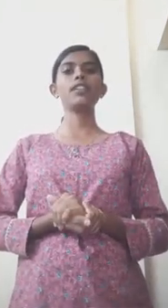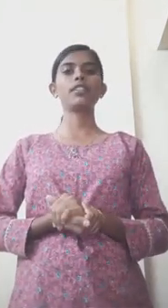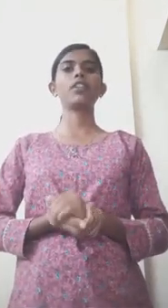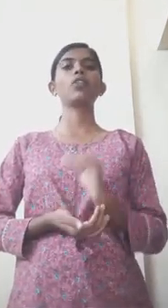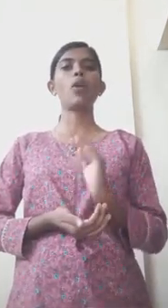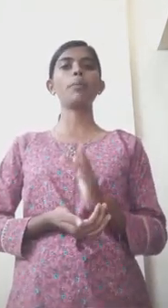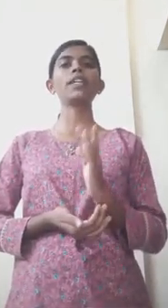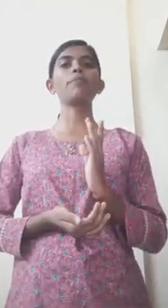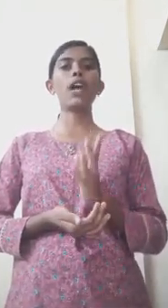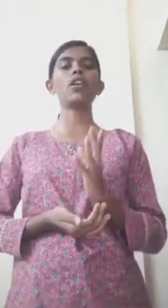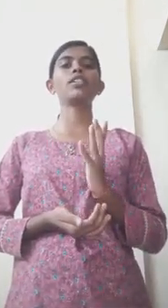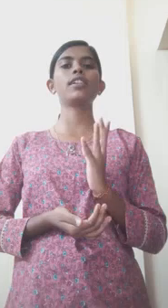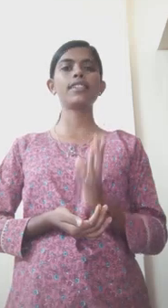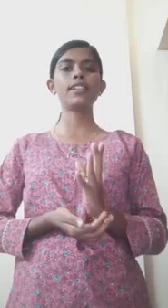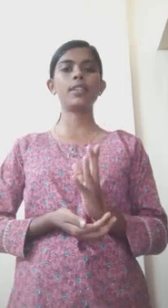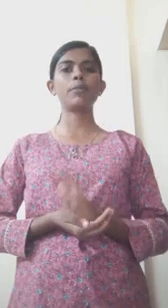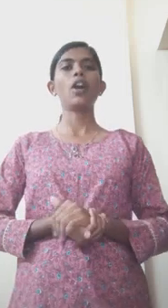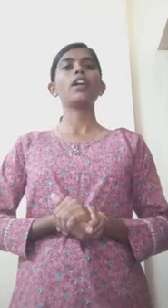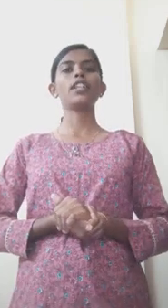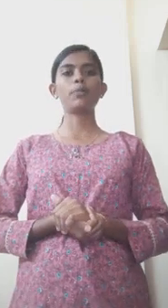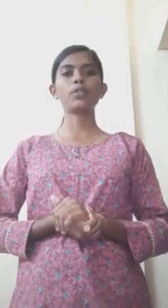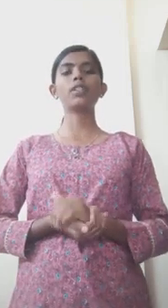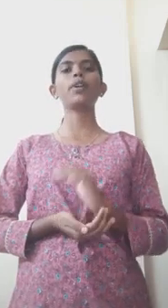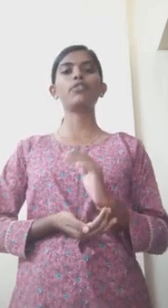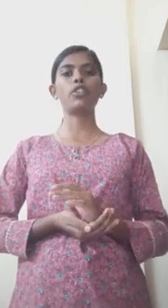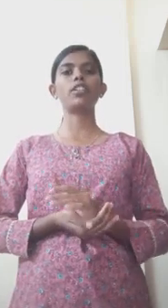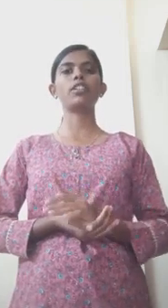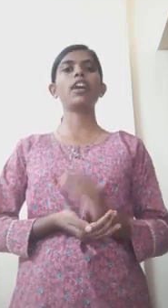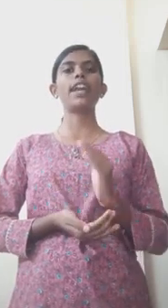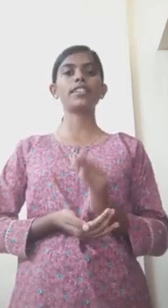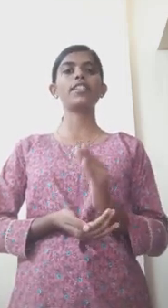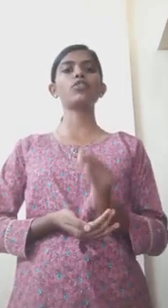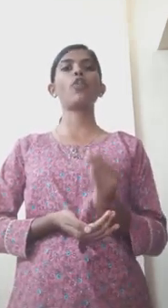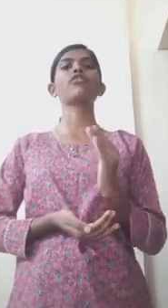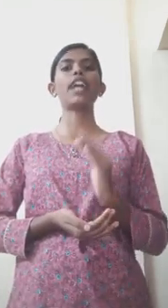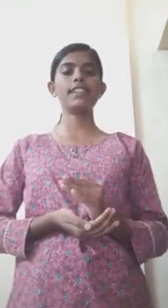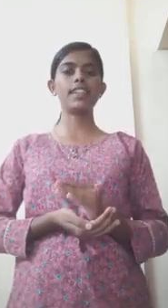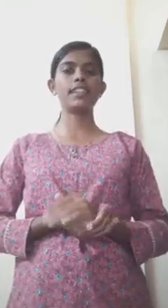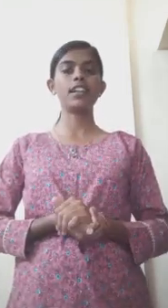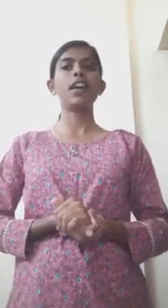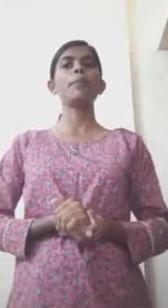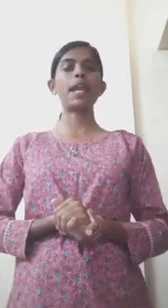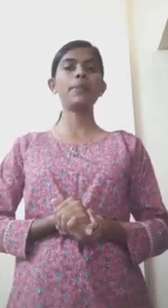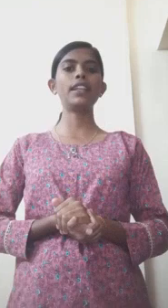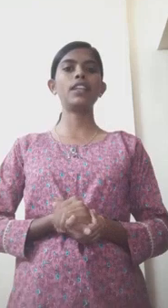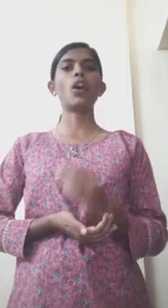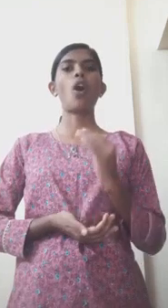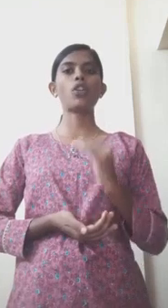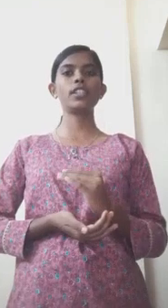a complex biological system responsible for the exchange of gases, primarily